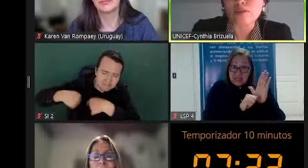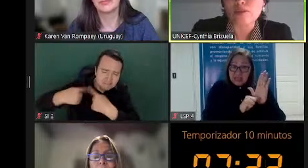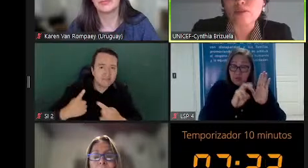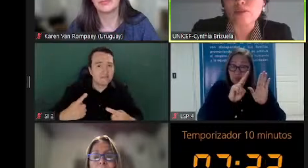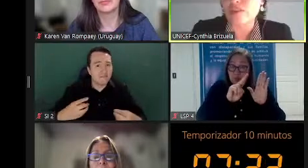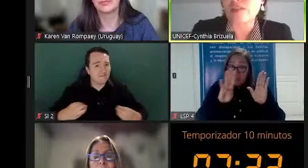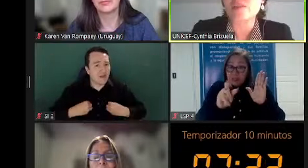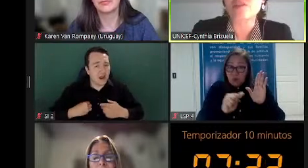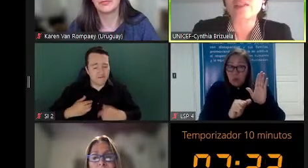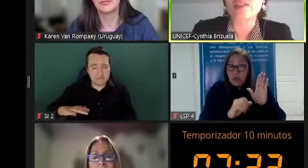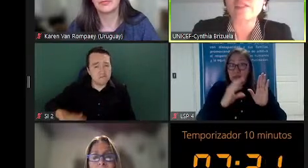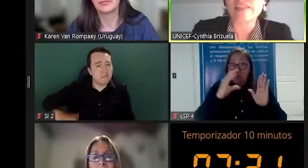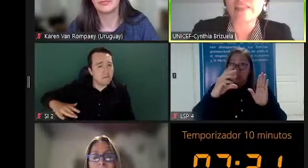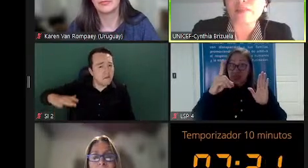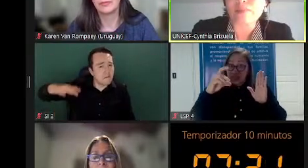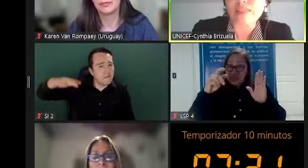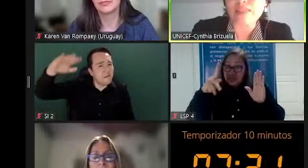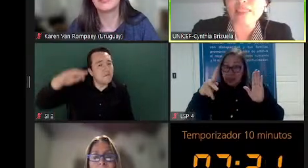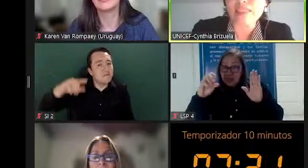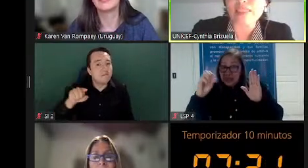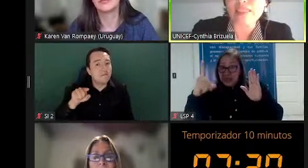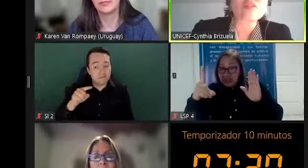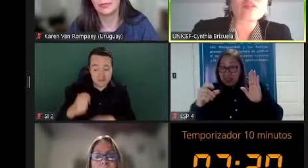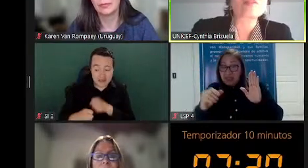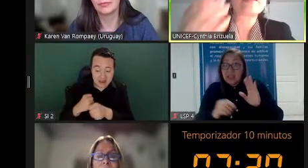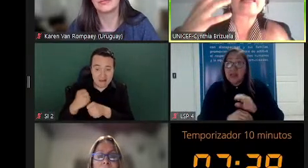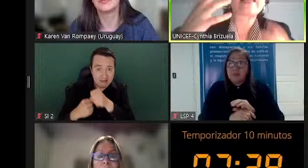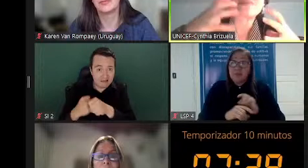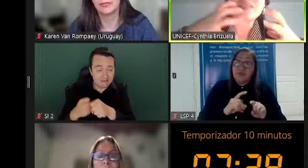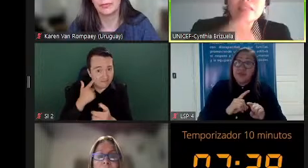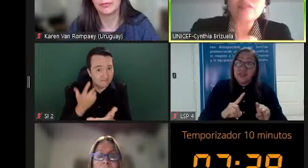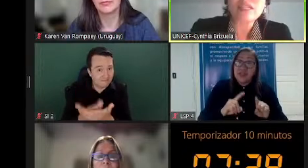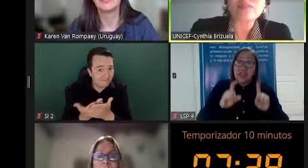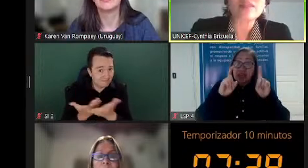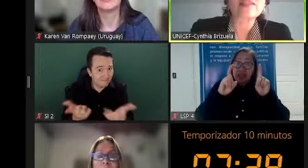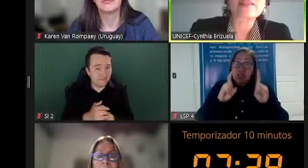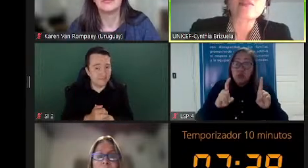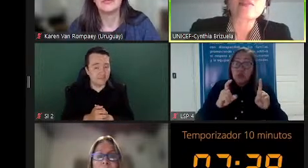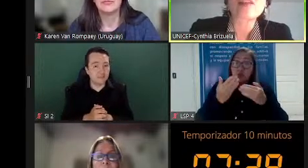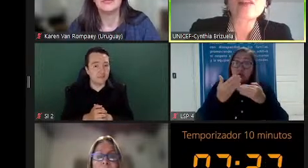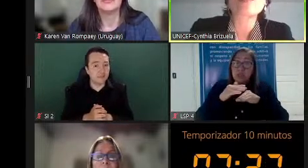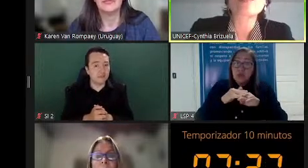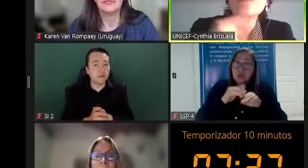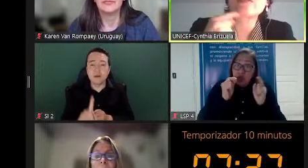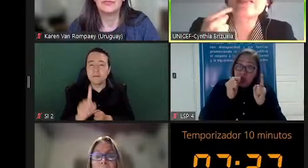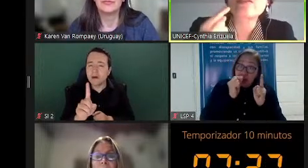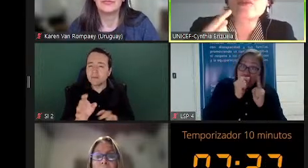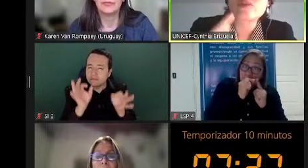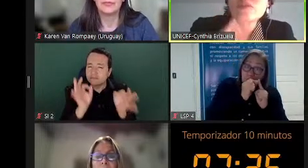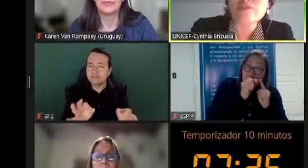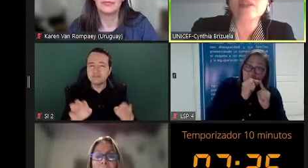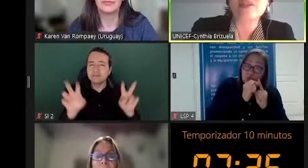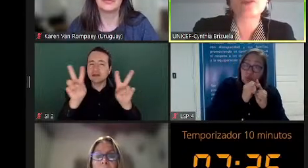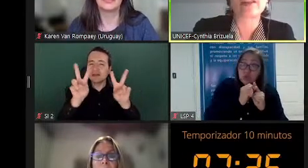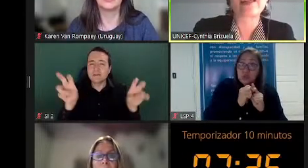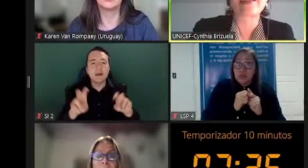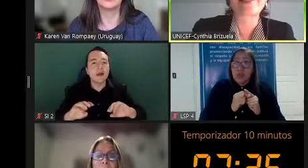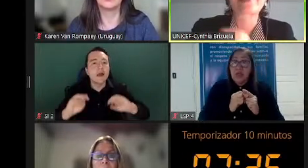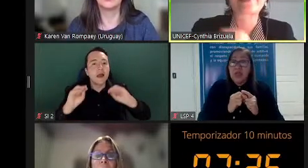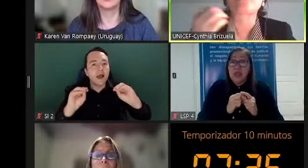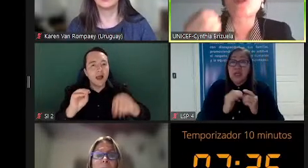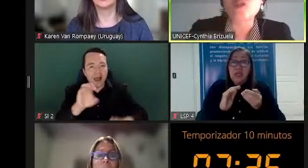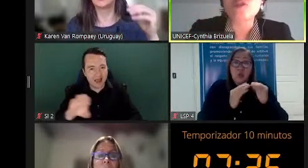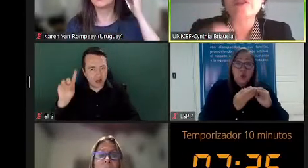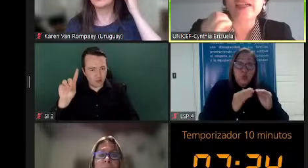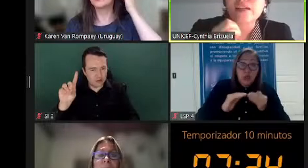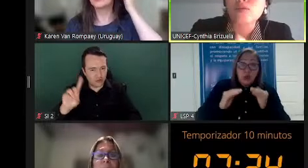specified in article 9 article 24 cd pd so specifically we talk about